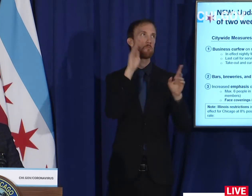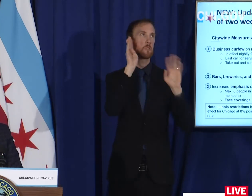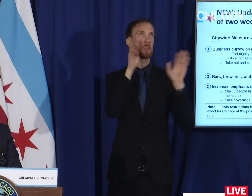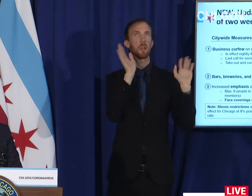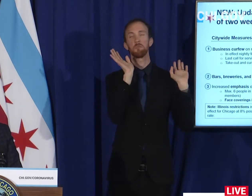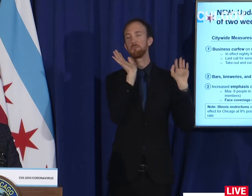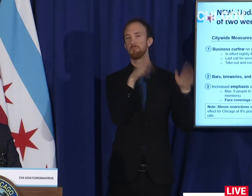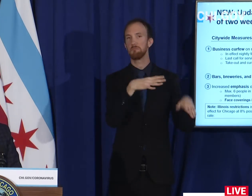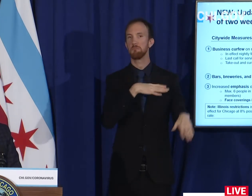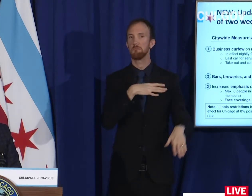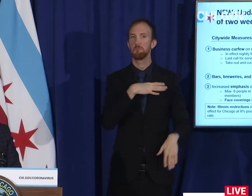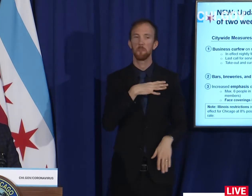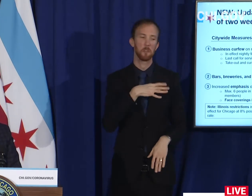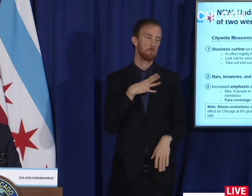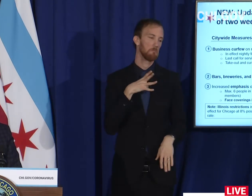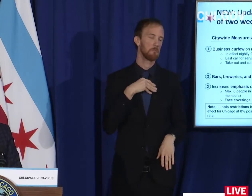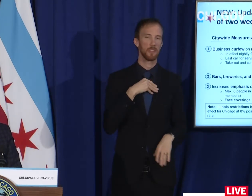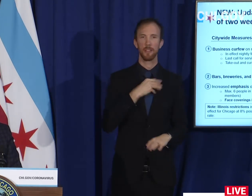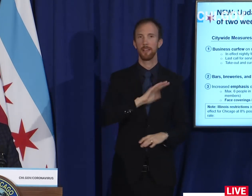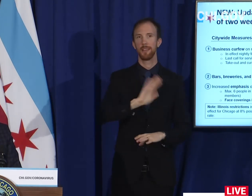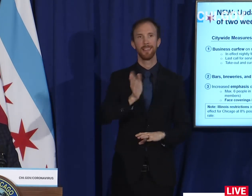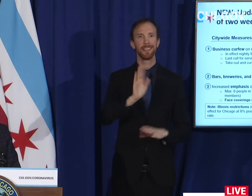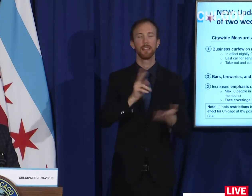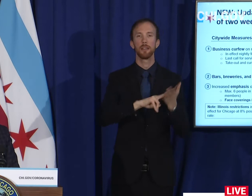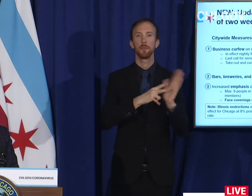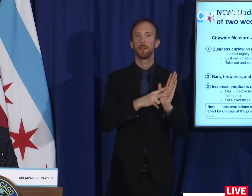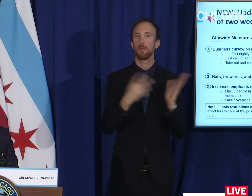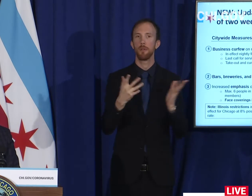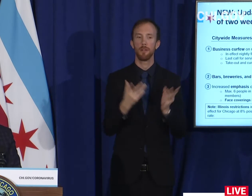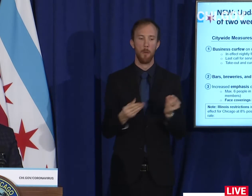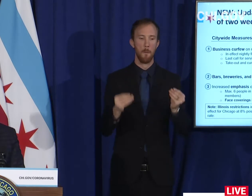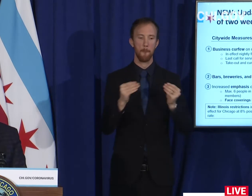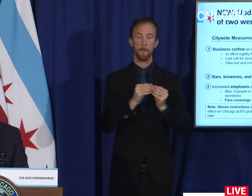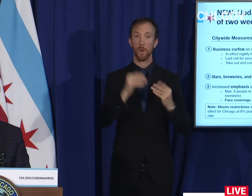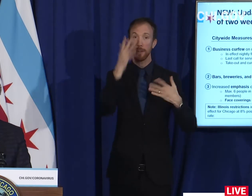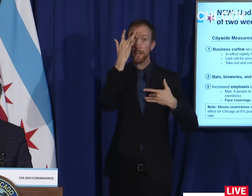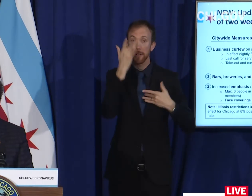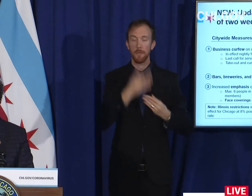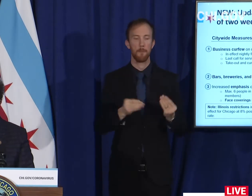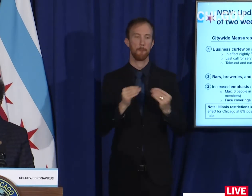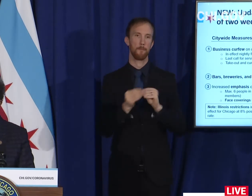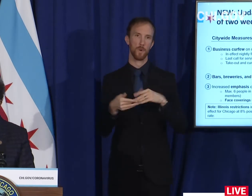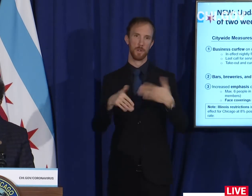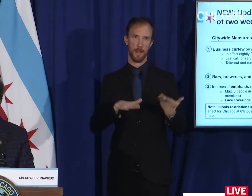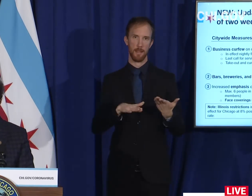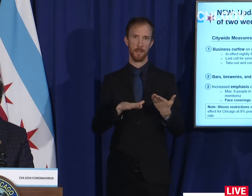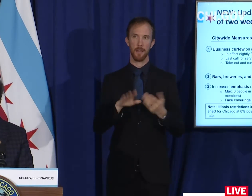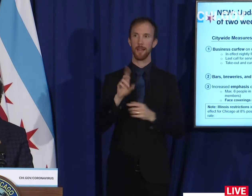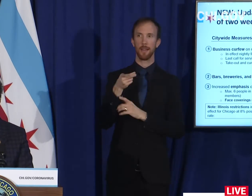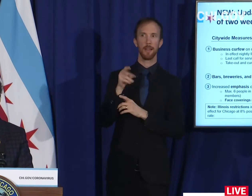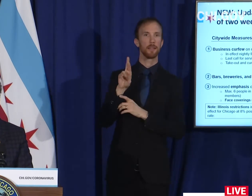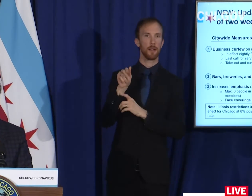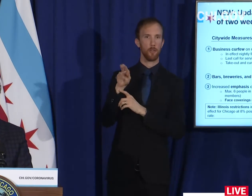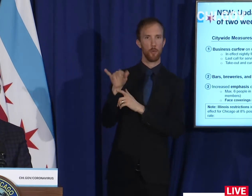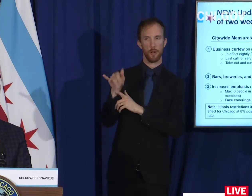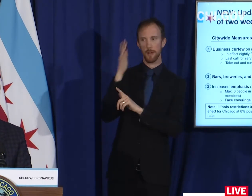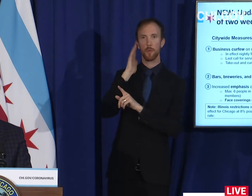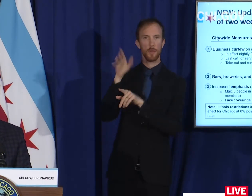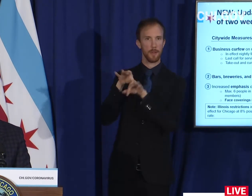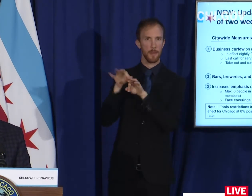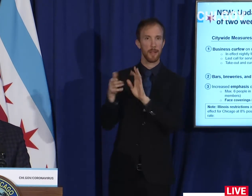more sickness and more death. And Dr. Artie will detail this in a moment, but we are starting to see that uptick